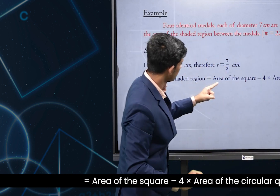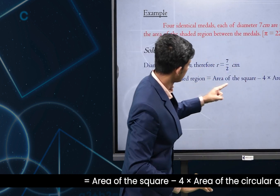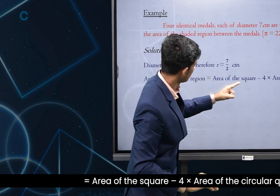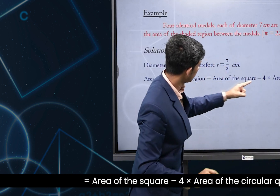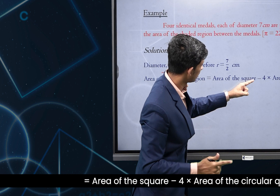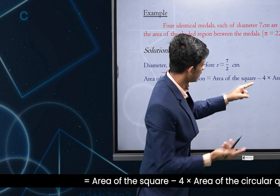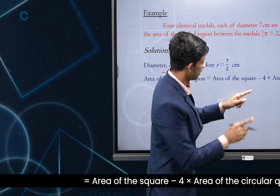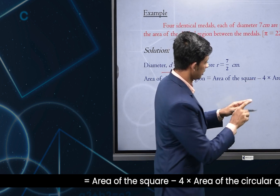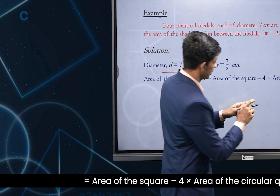quadrant.